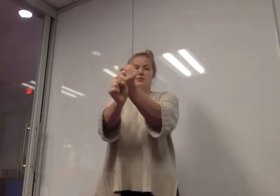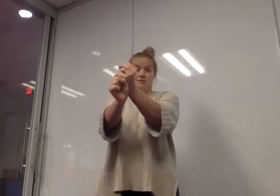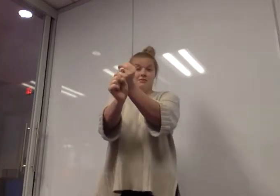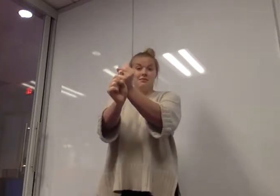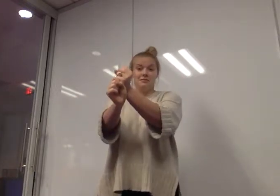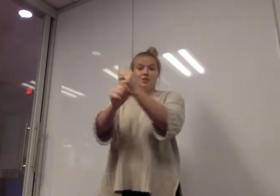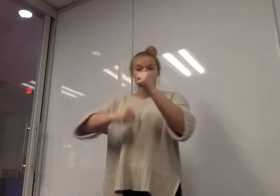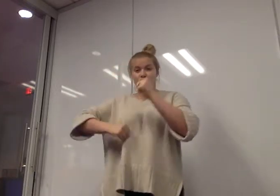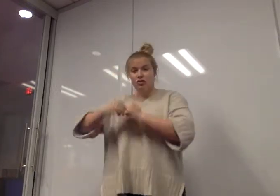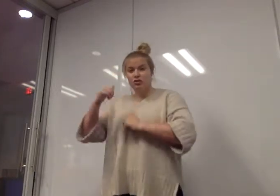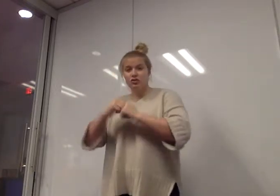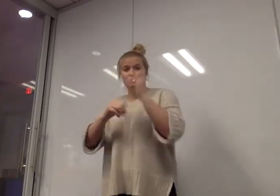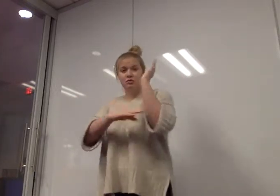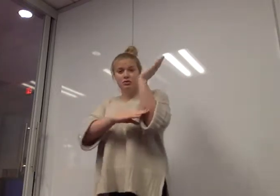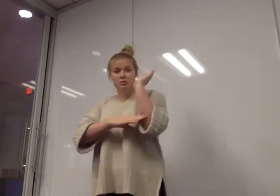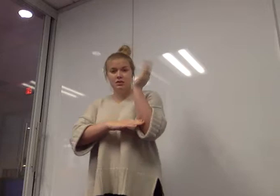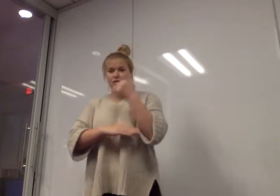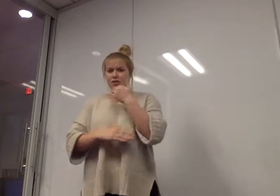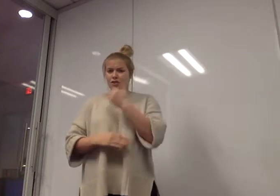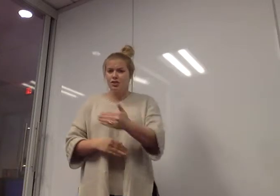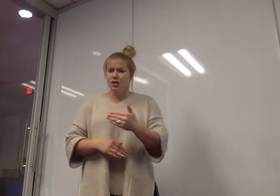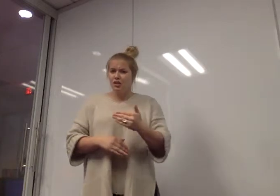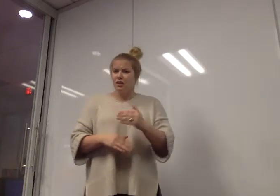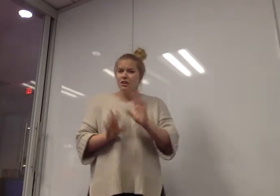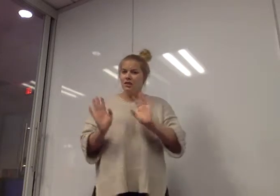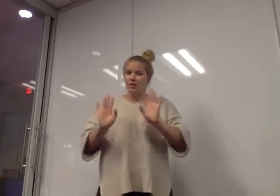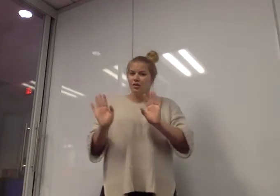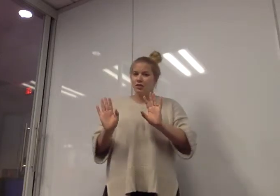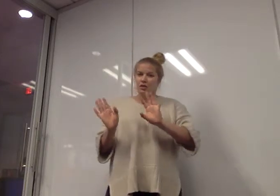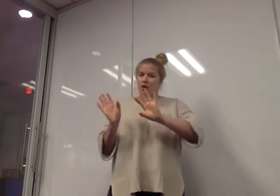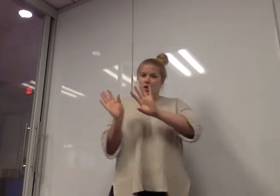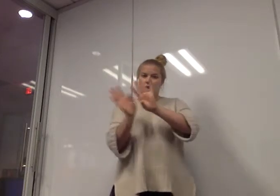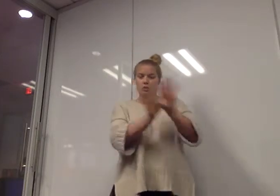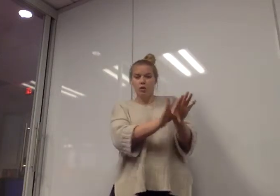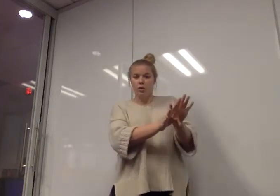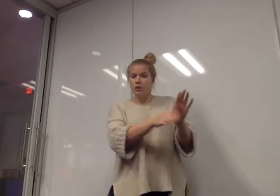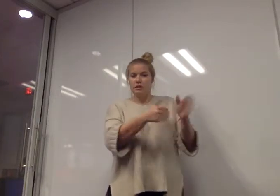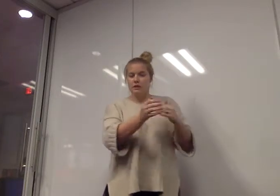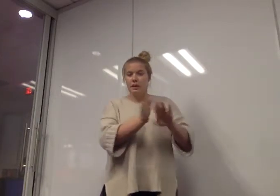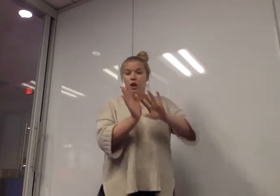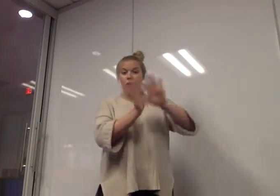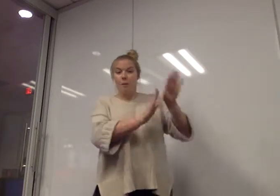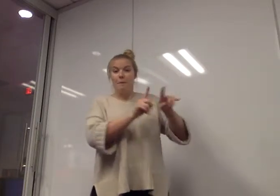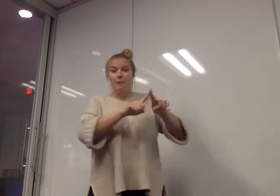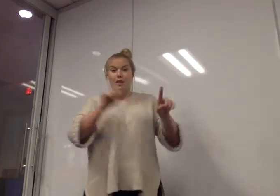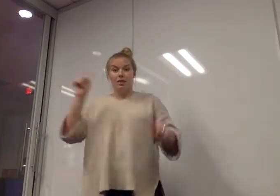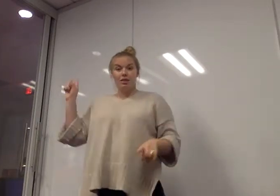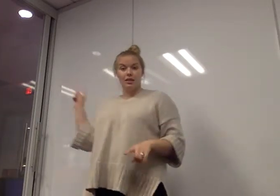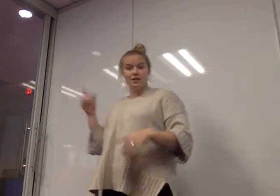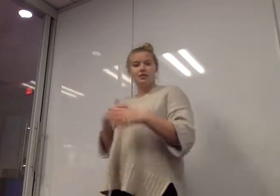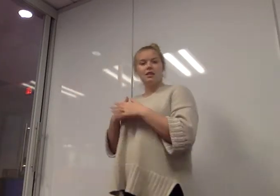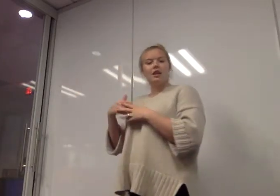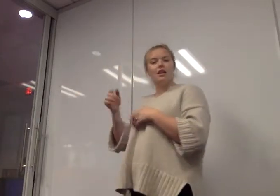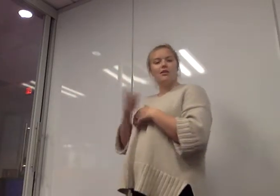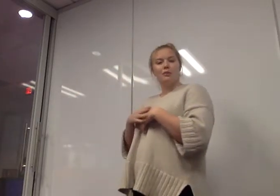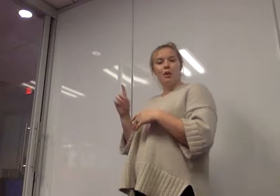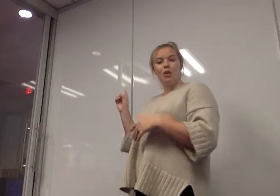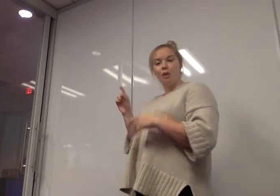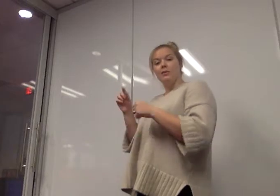speech? How good is it? What are their qualifications? No effect on those things. This is what's affected. These kinds of things. People are bringing